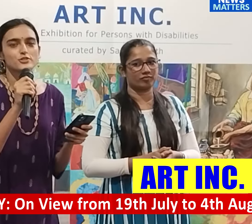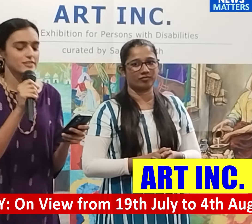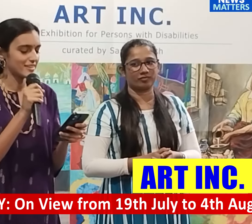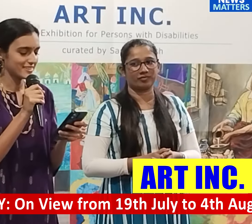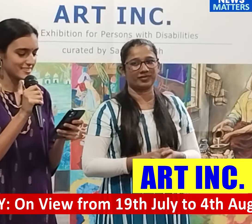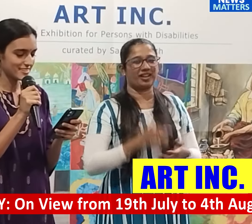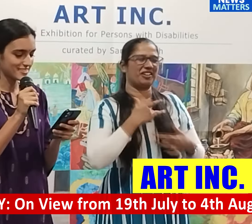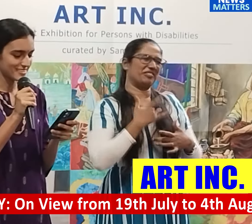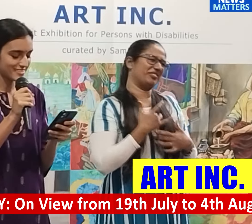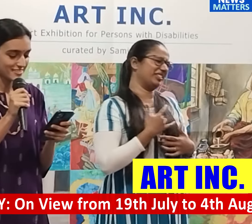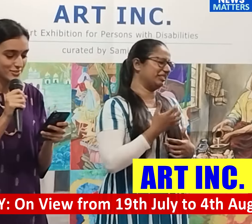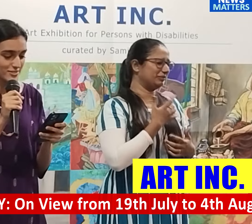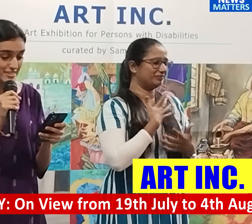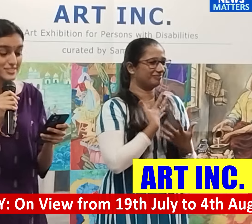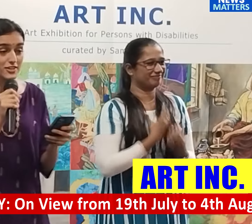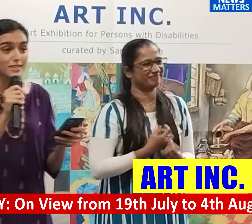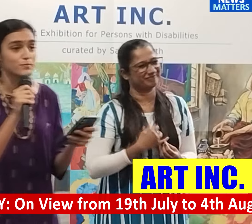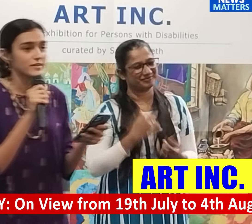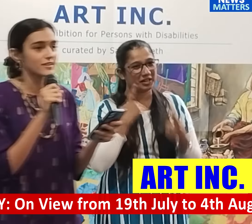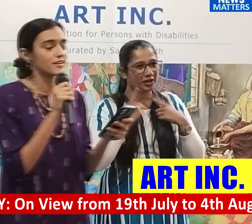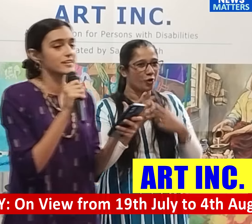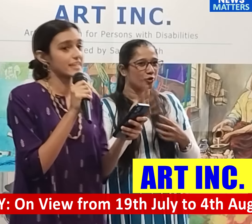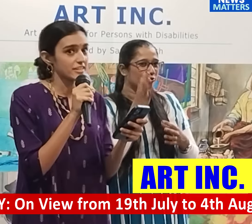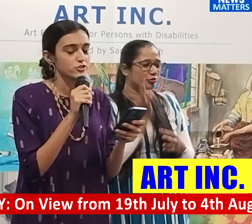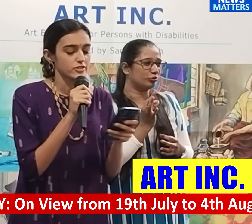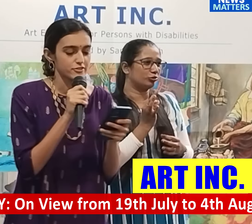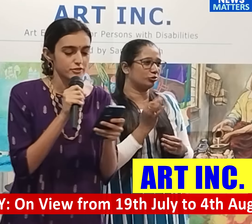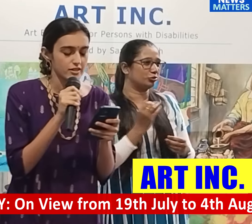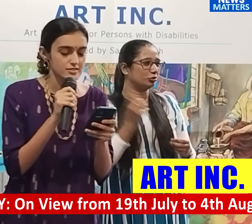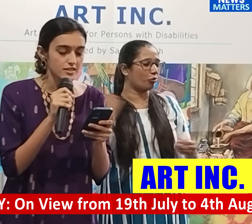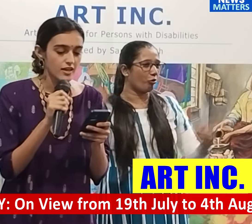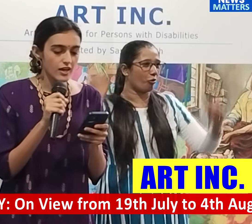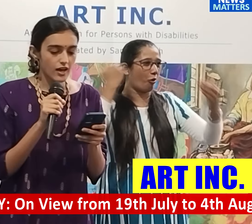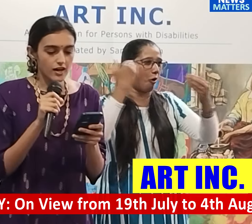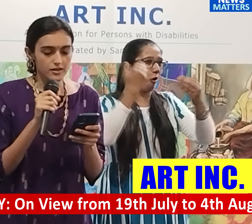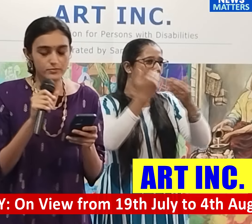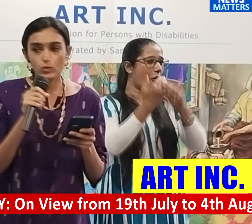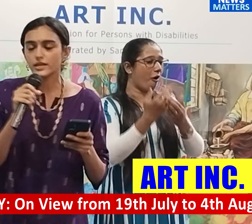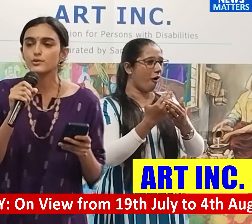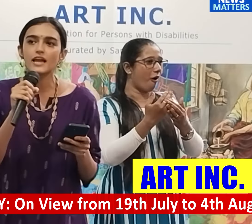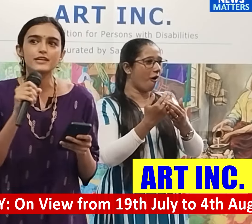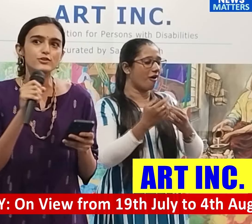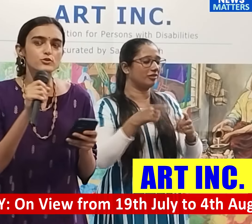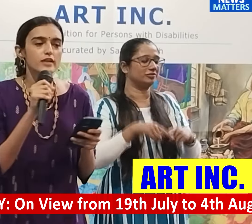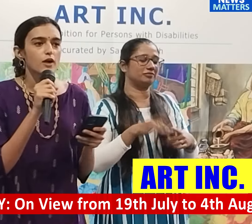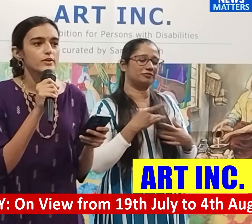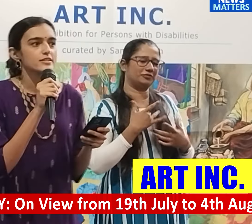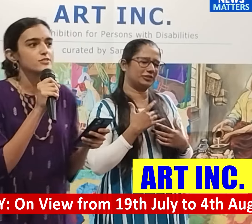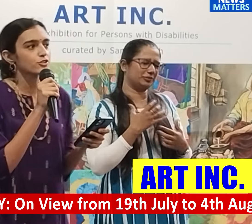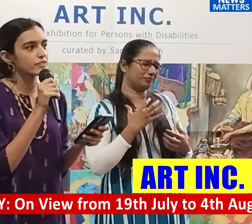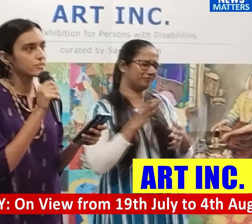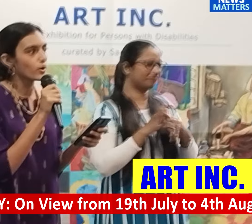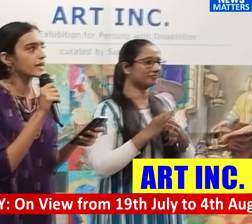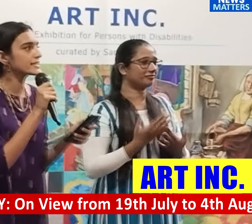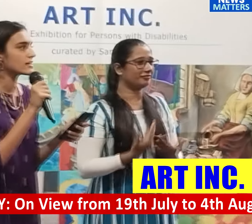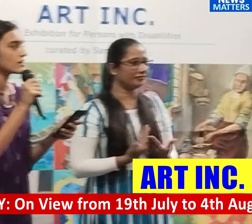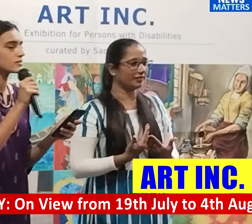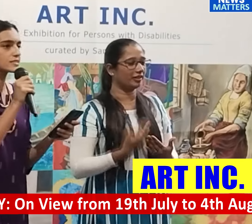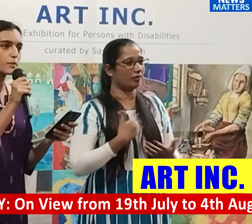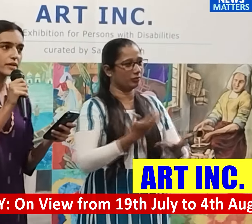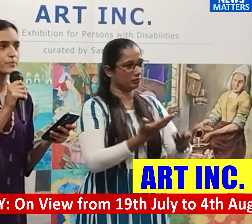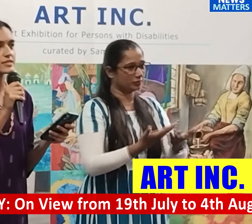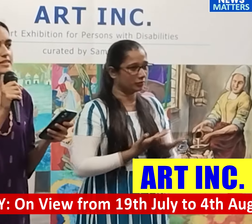I get emotional at these instances because it's really been a great journey for us. What I would like to do now is sort of